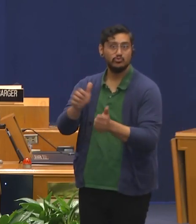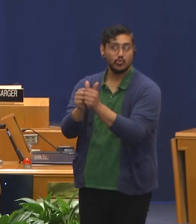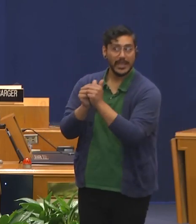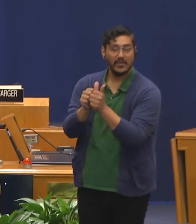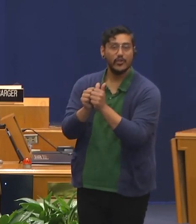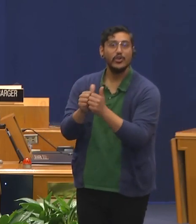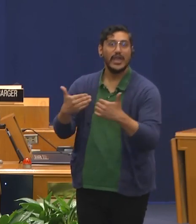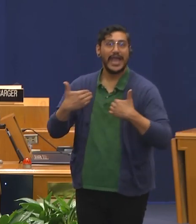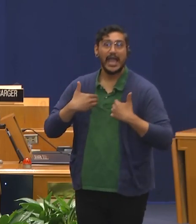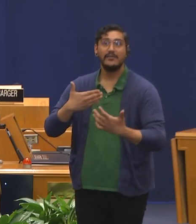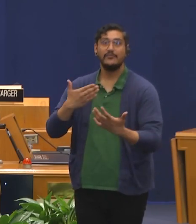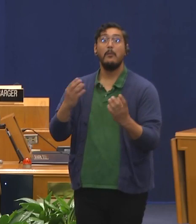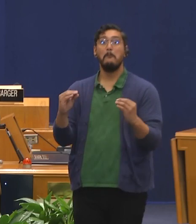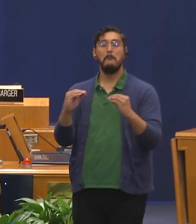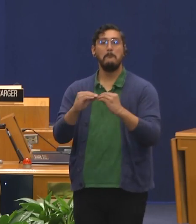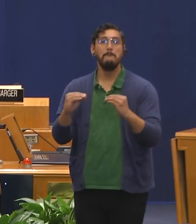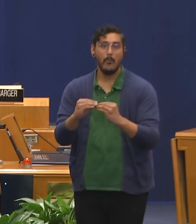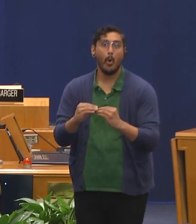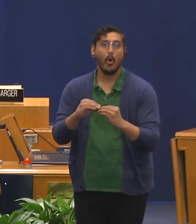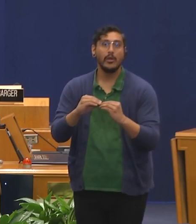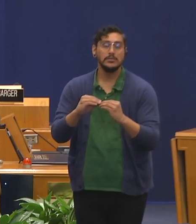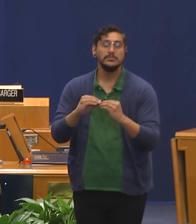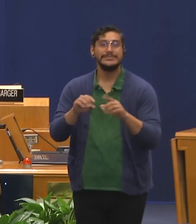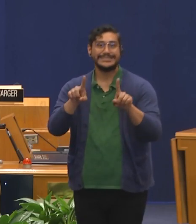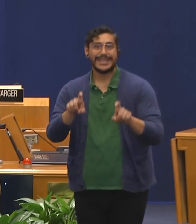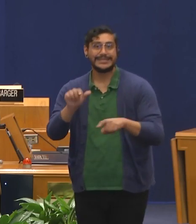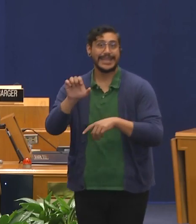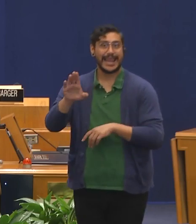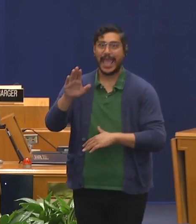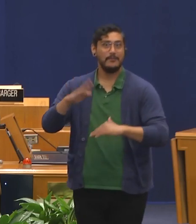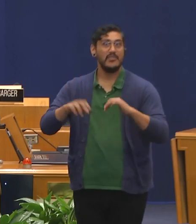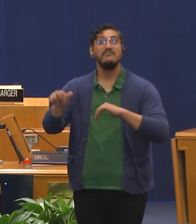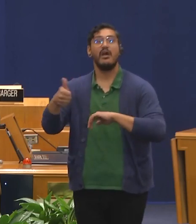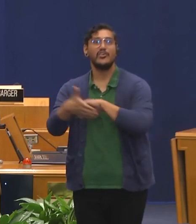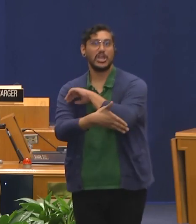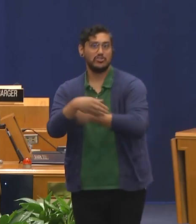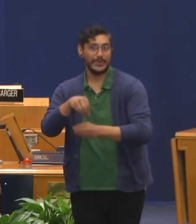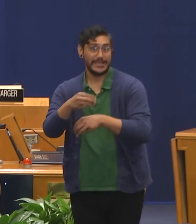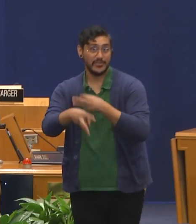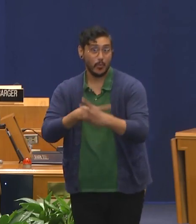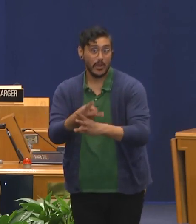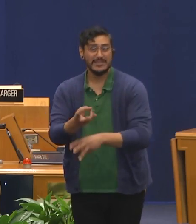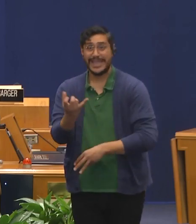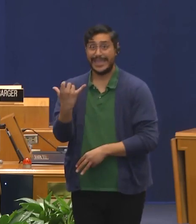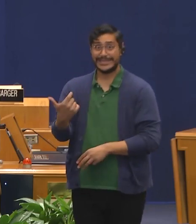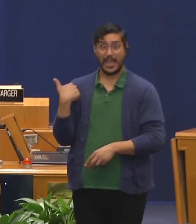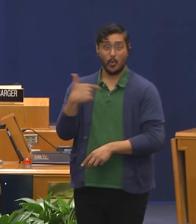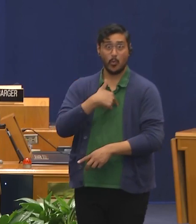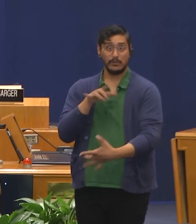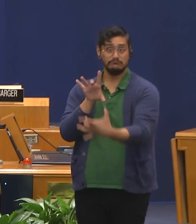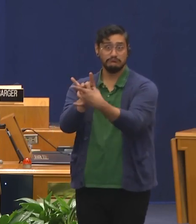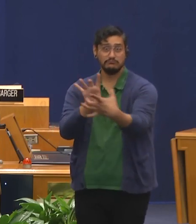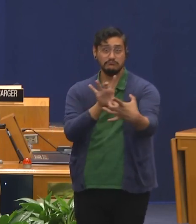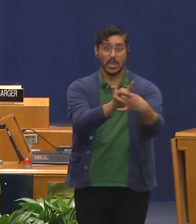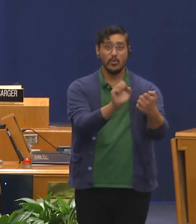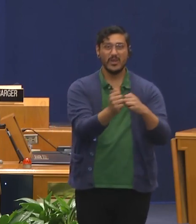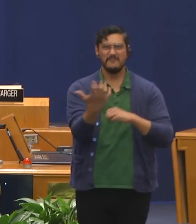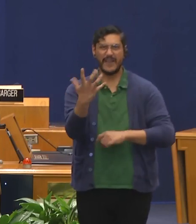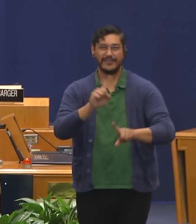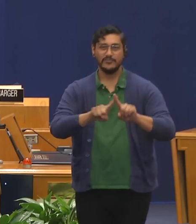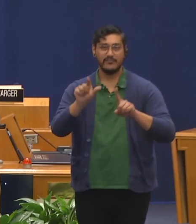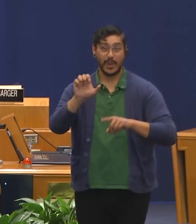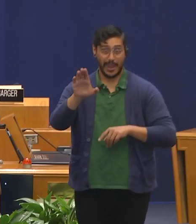complex molecular testing labs than many countries in the world, and we now have connections with, I believe, 5 different labs.